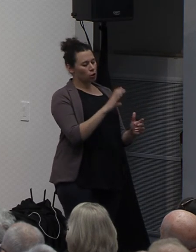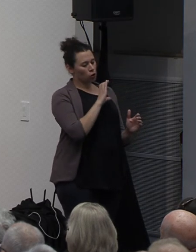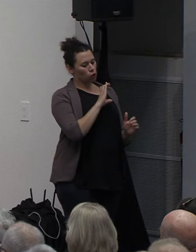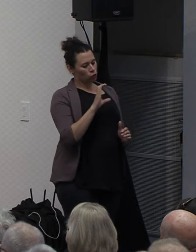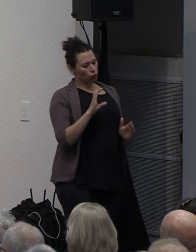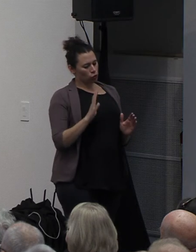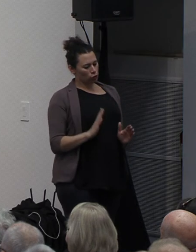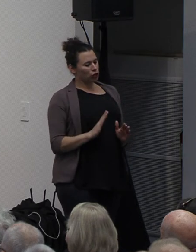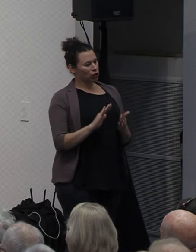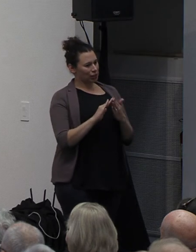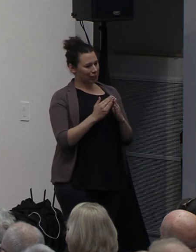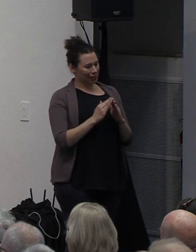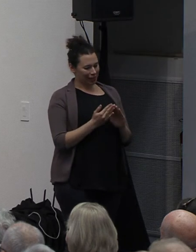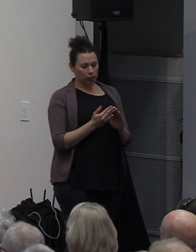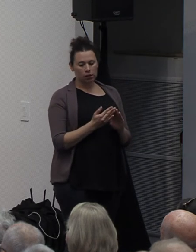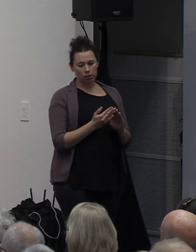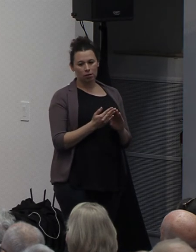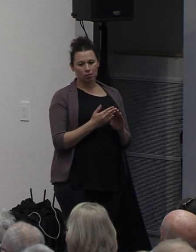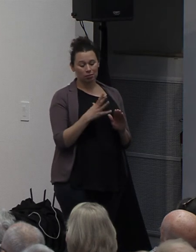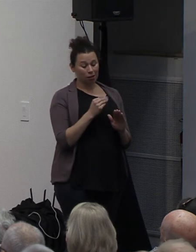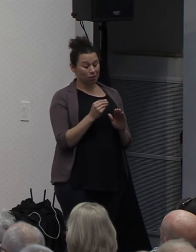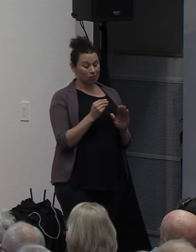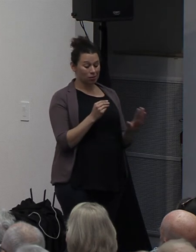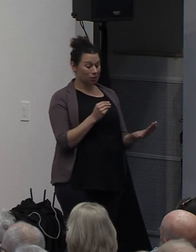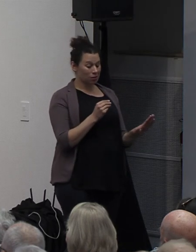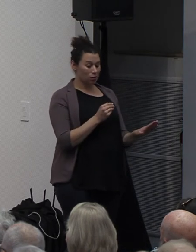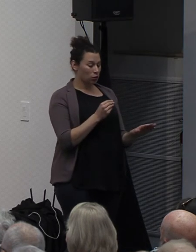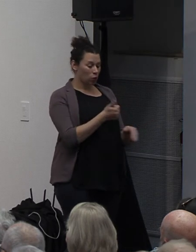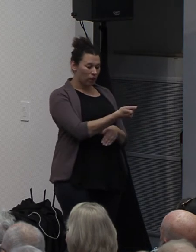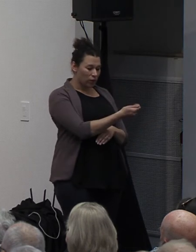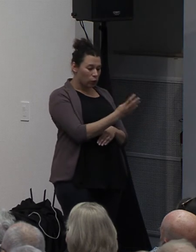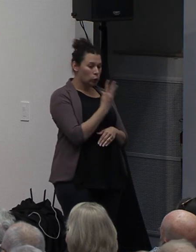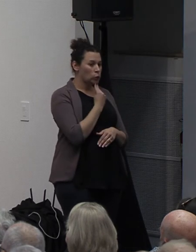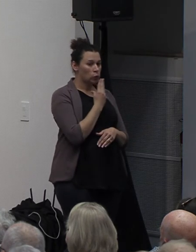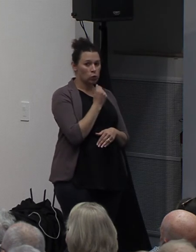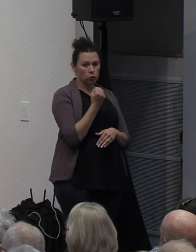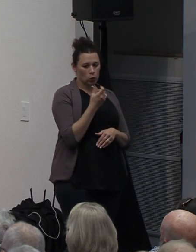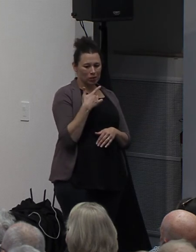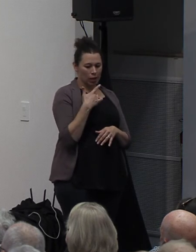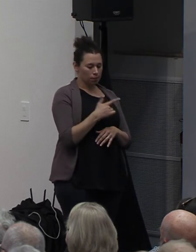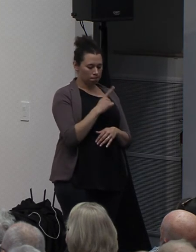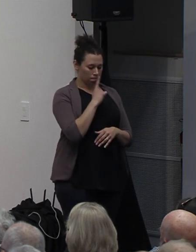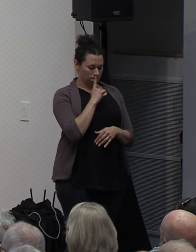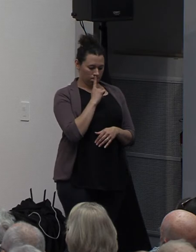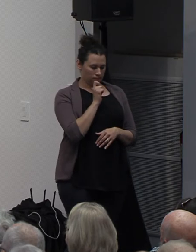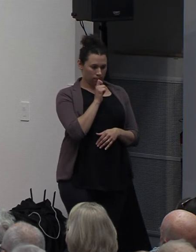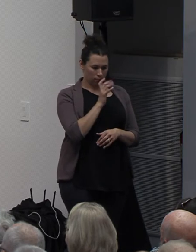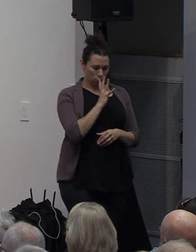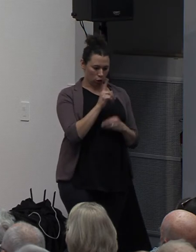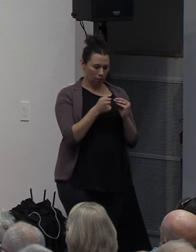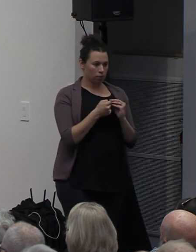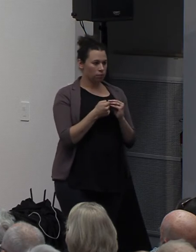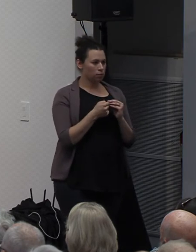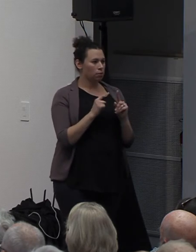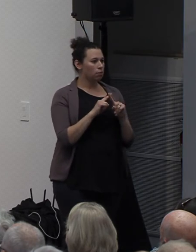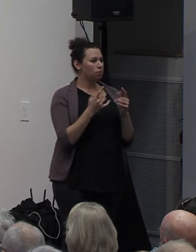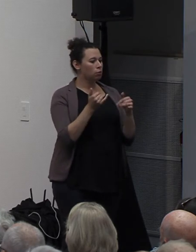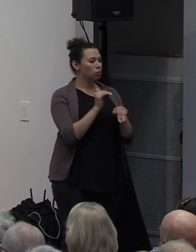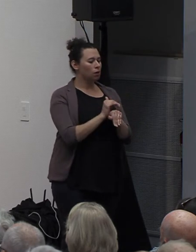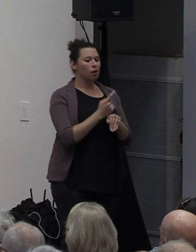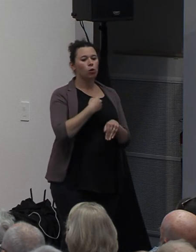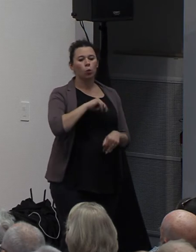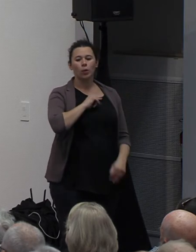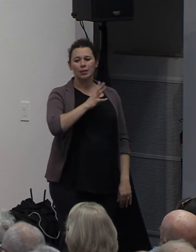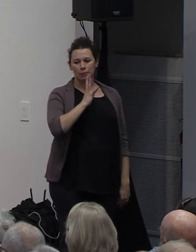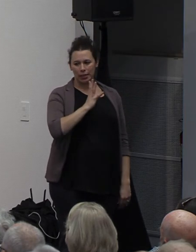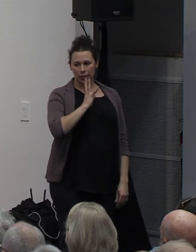survivors, reliving the attacks was traumatic and a subject often left unspoken. Tonight, we speak. Every